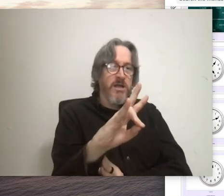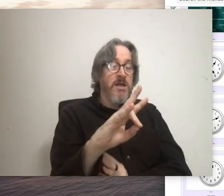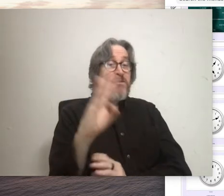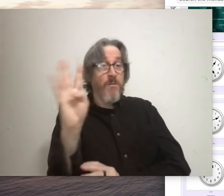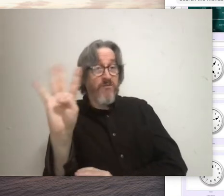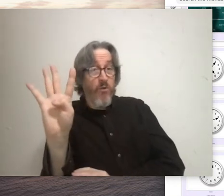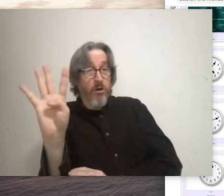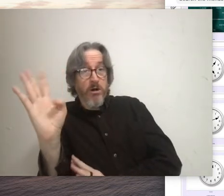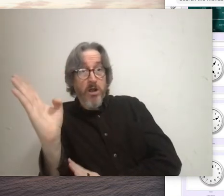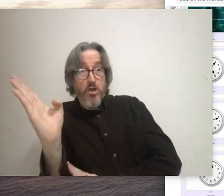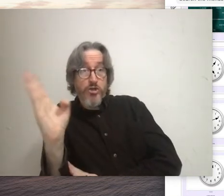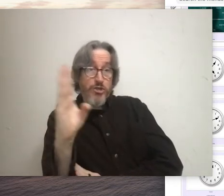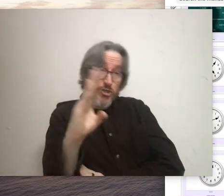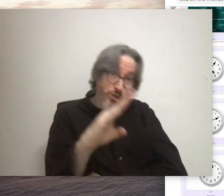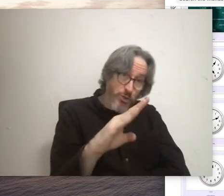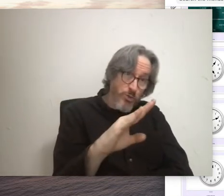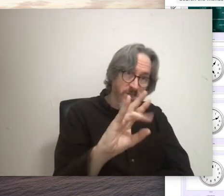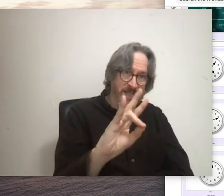From